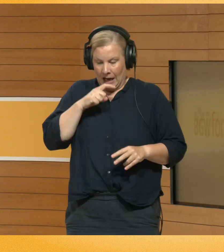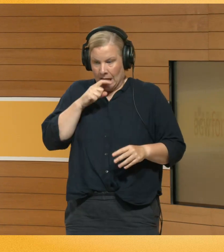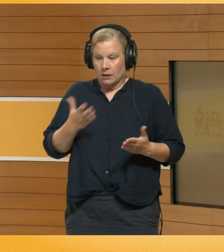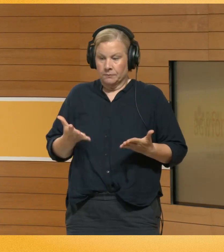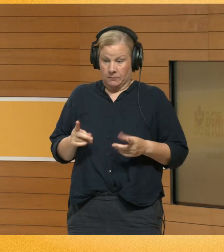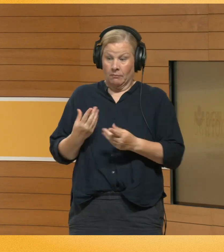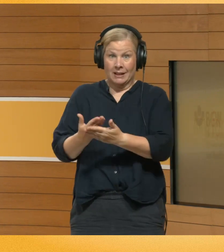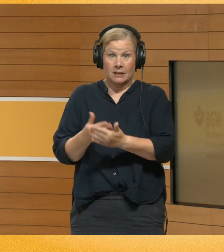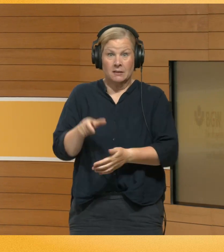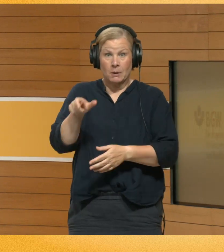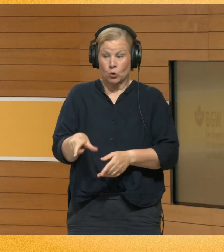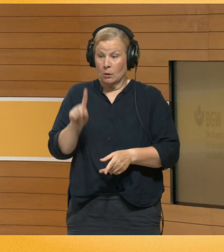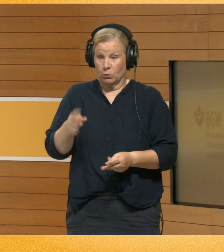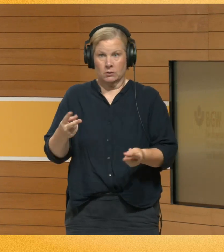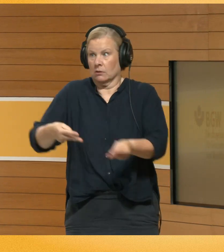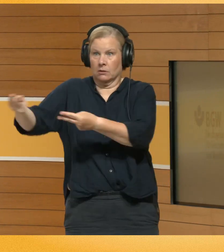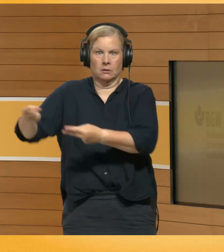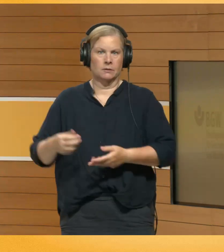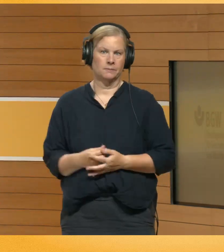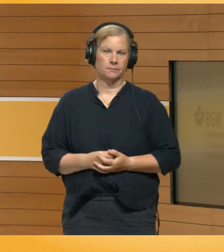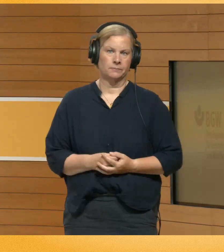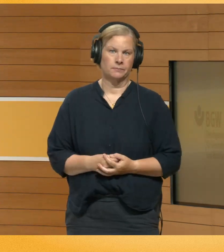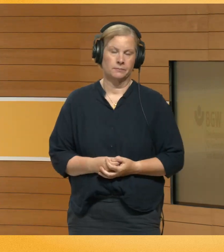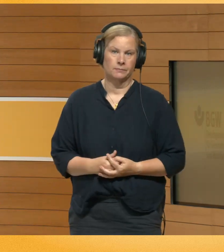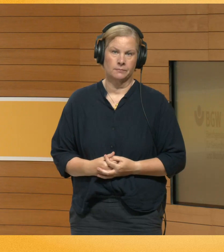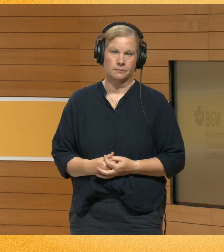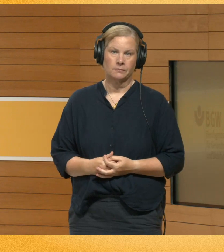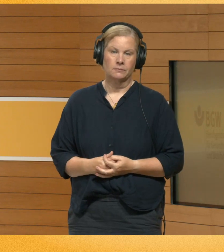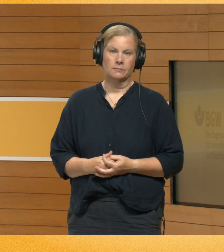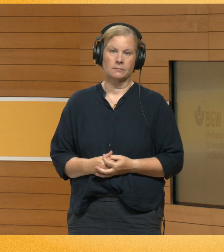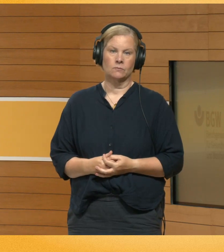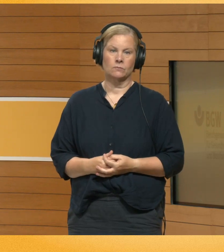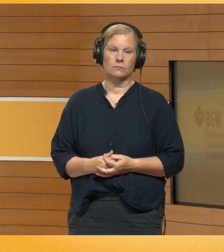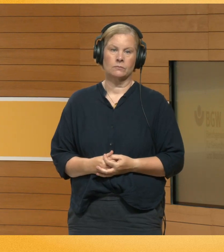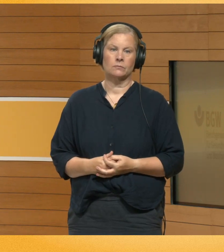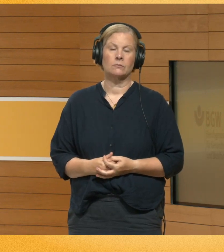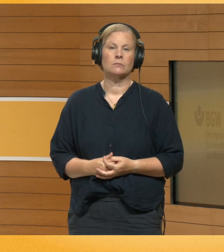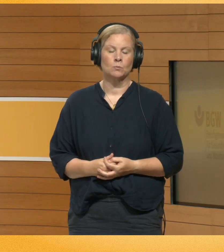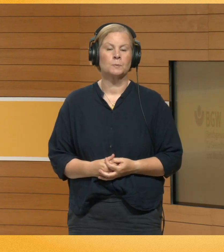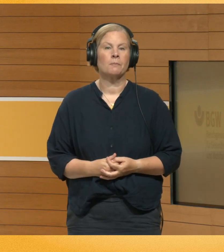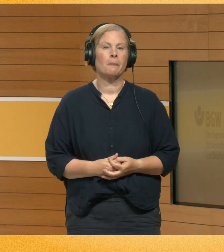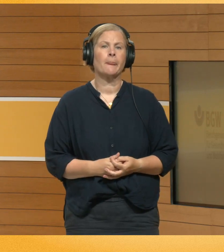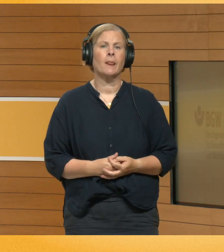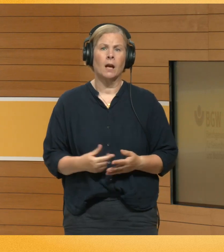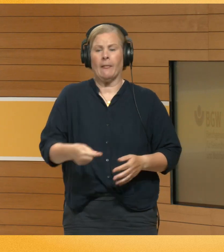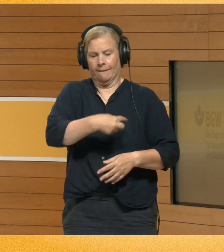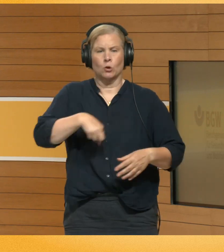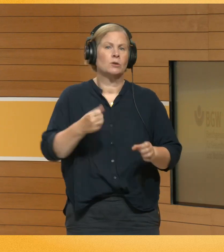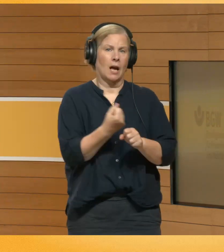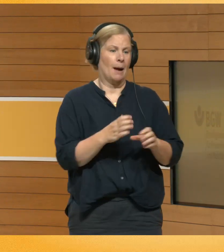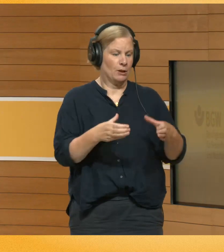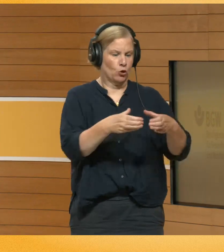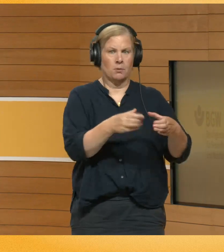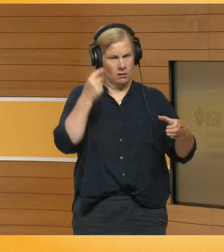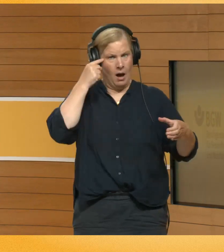council, more than 25 professionals around the country got together and started looking at this in detail and said, hey, listen, what are